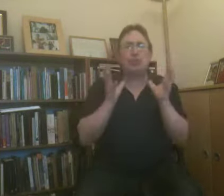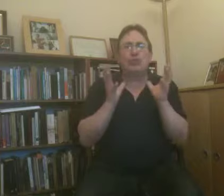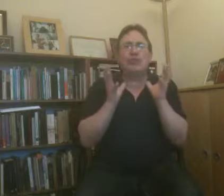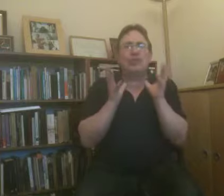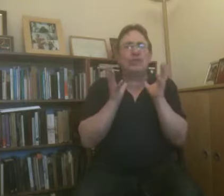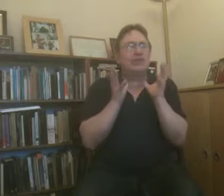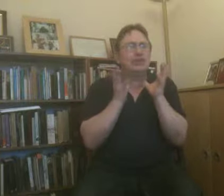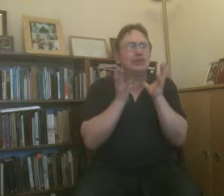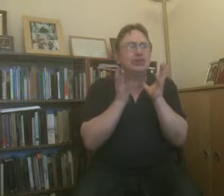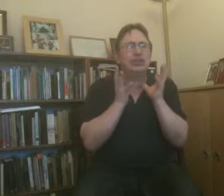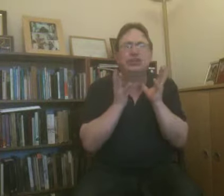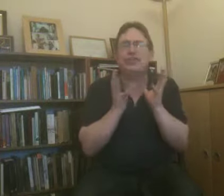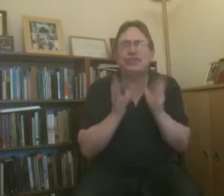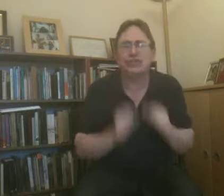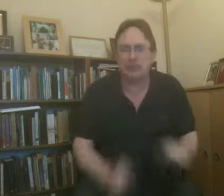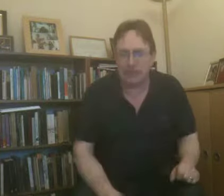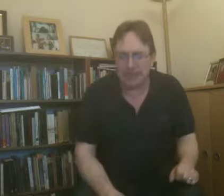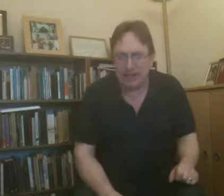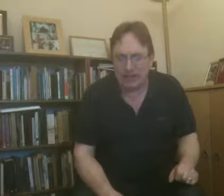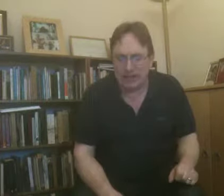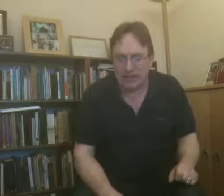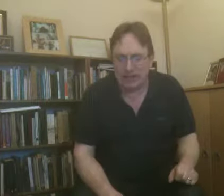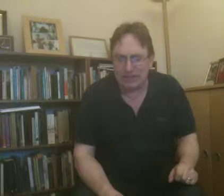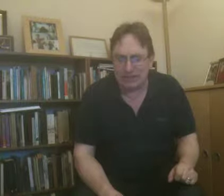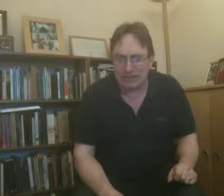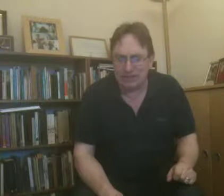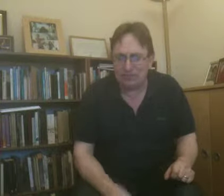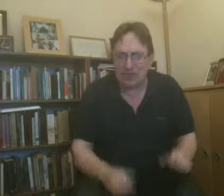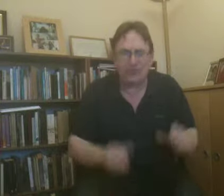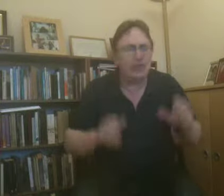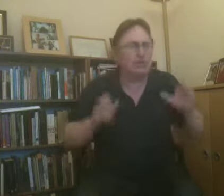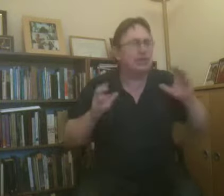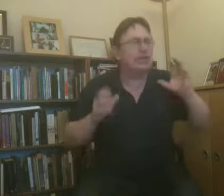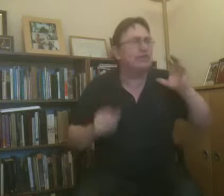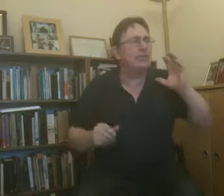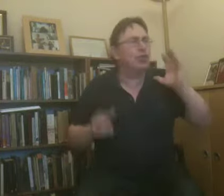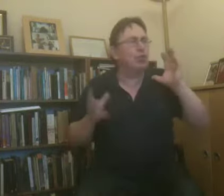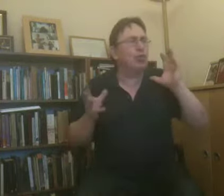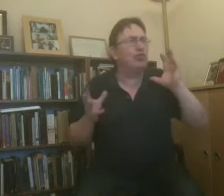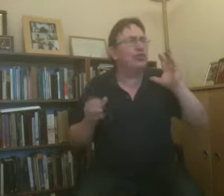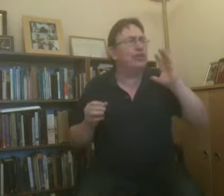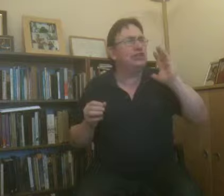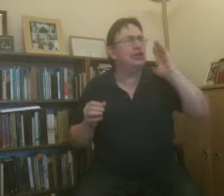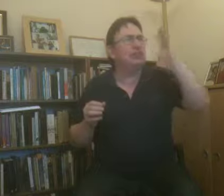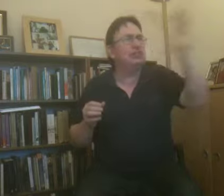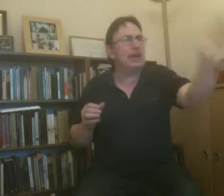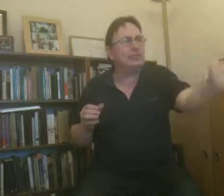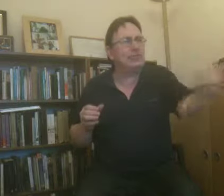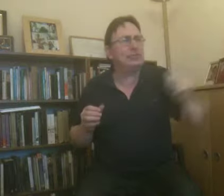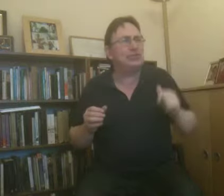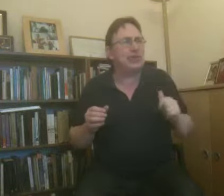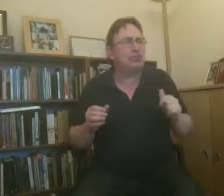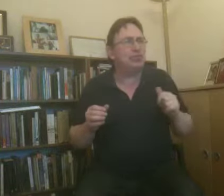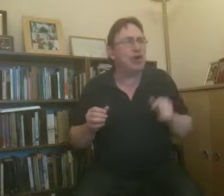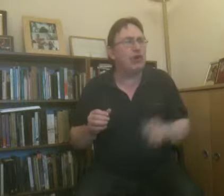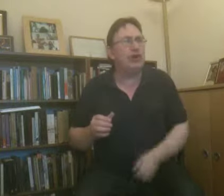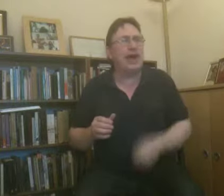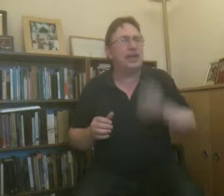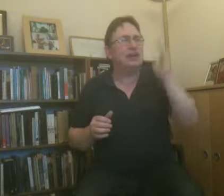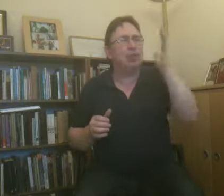water is something crucial and critical in the East. And it's, you think of it, water in John's baptism in chapter 1, and in the